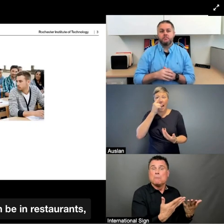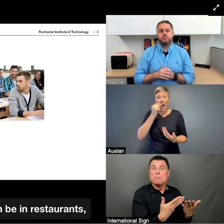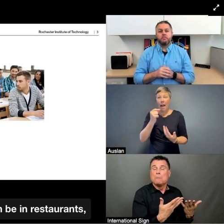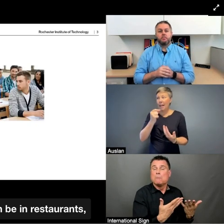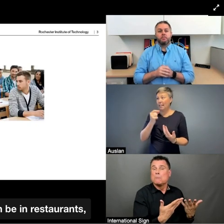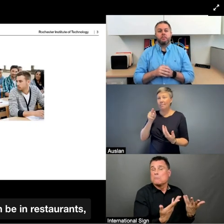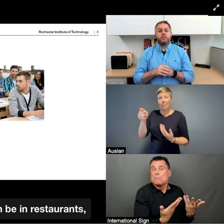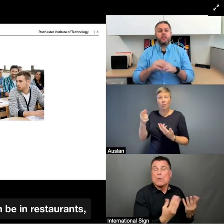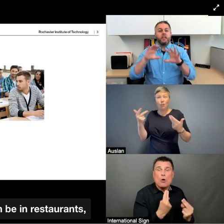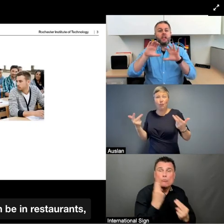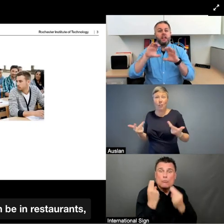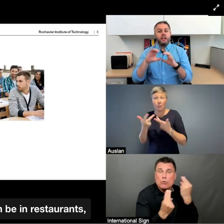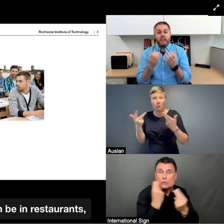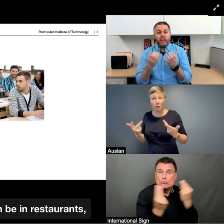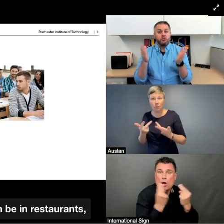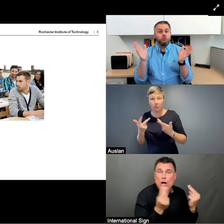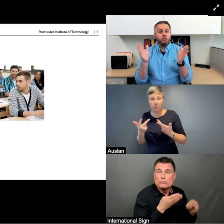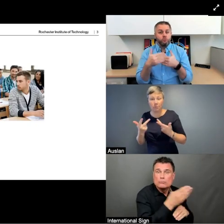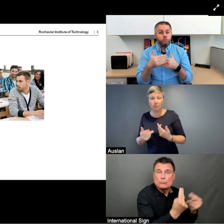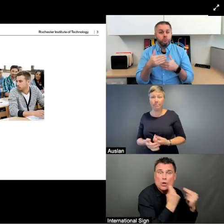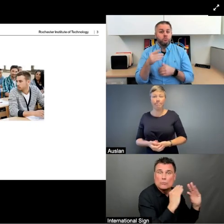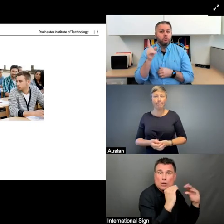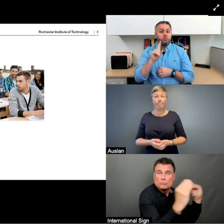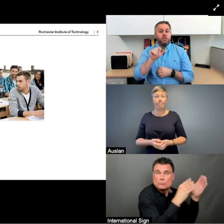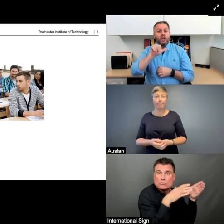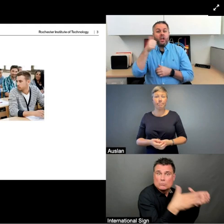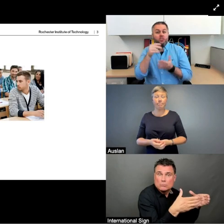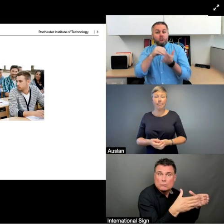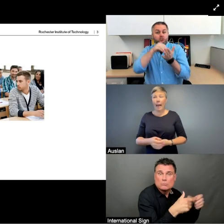It can be in restaurants.